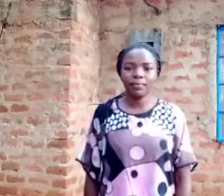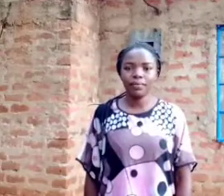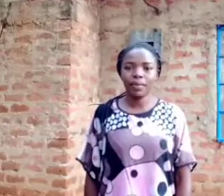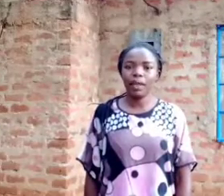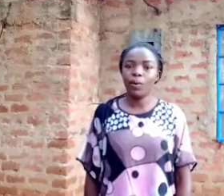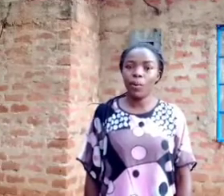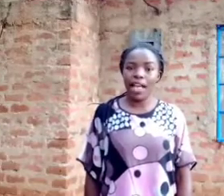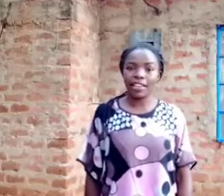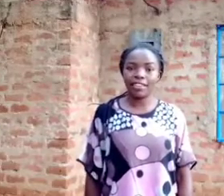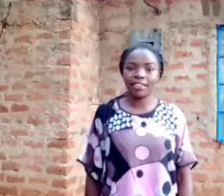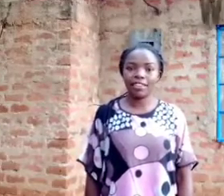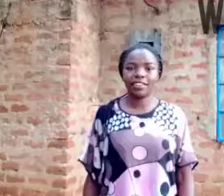World.